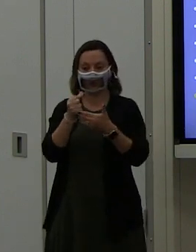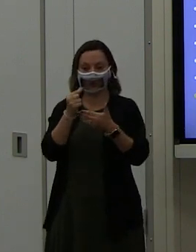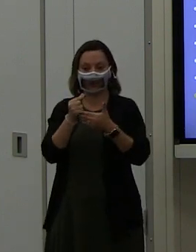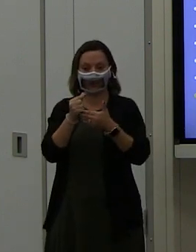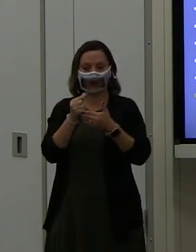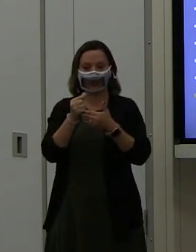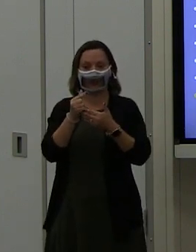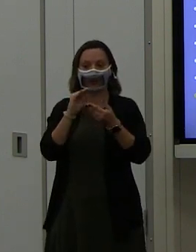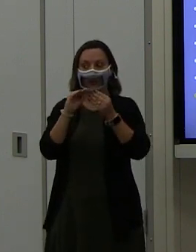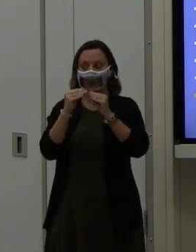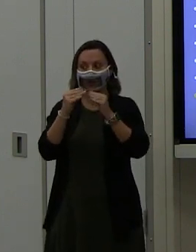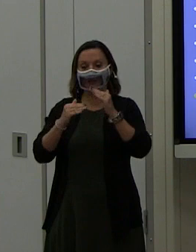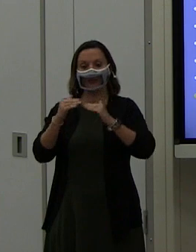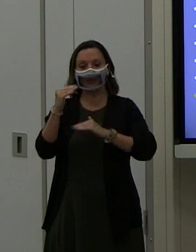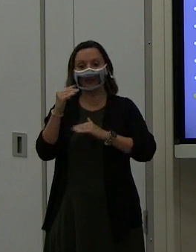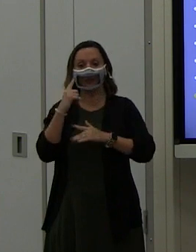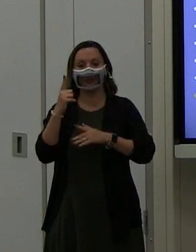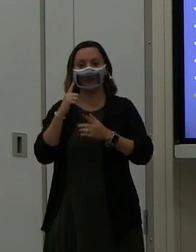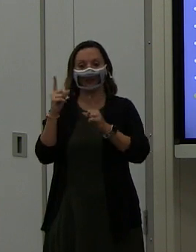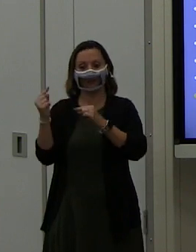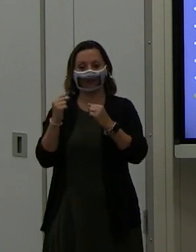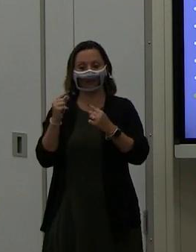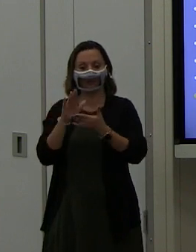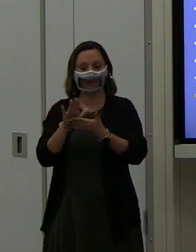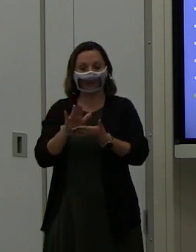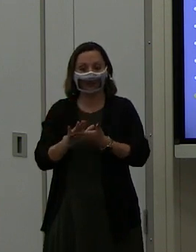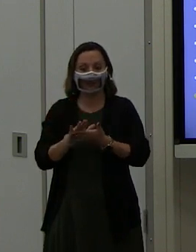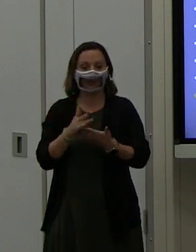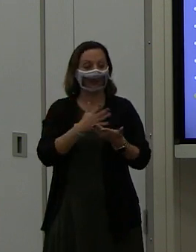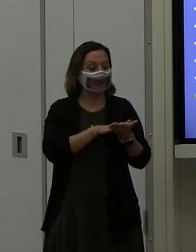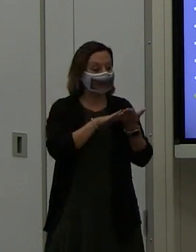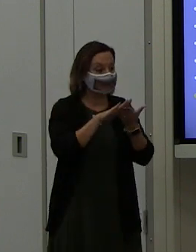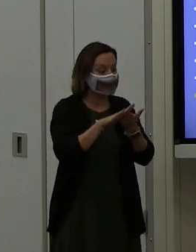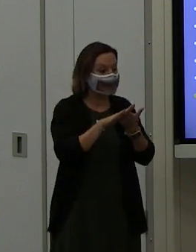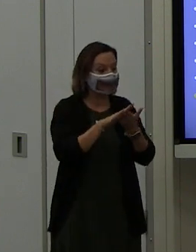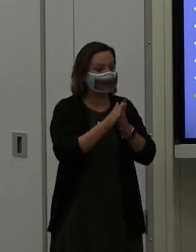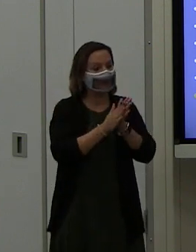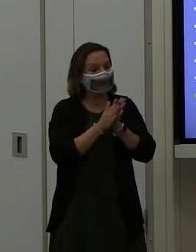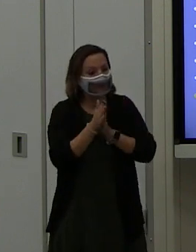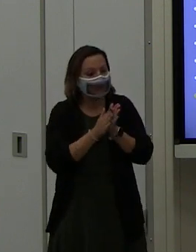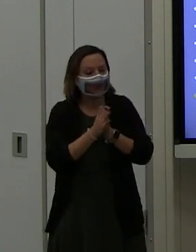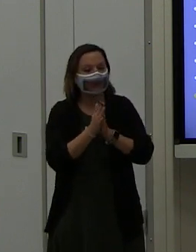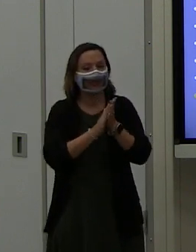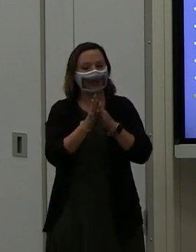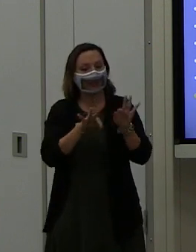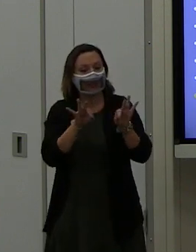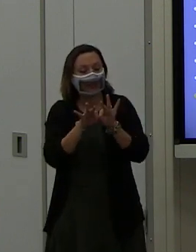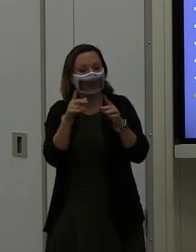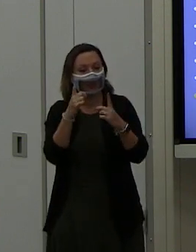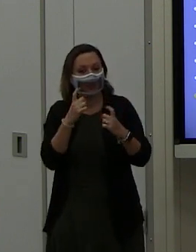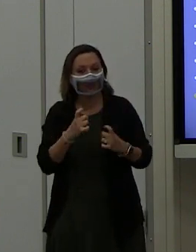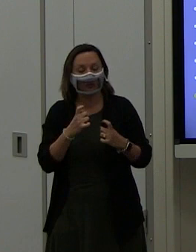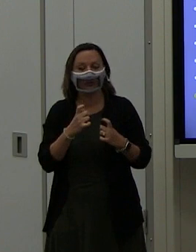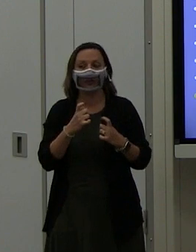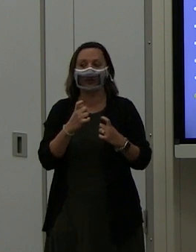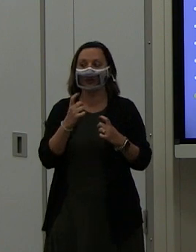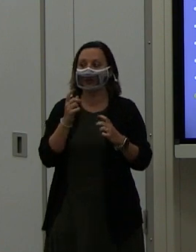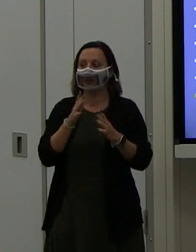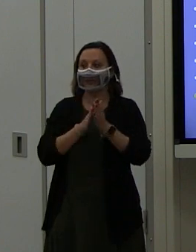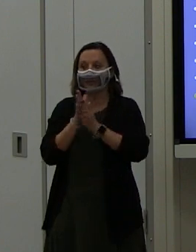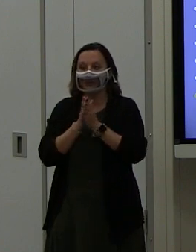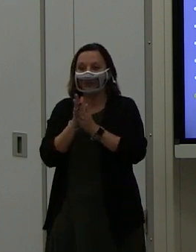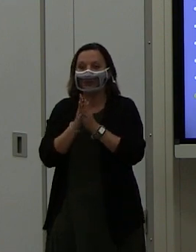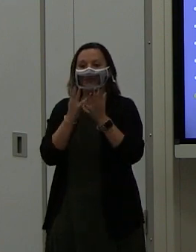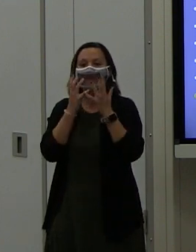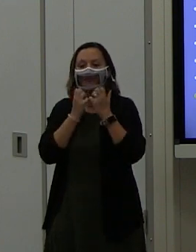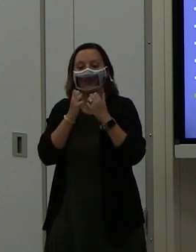rates. Things like being kind, pursuing meaningful questions, understanding the views and values of others. In the